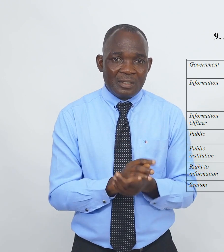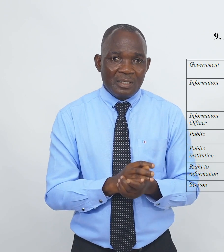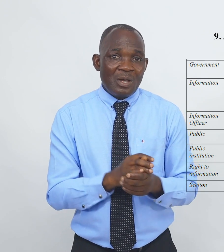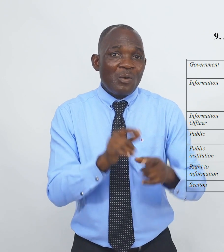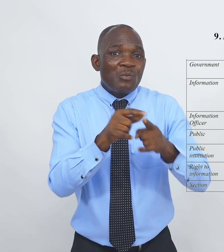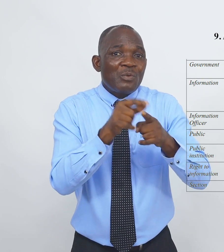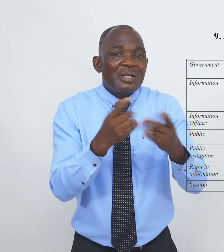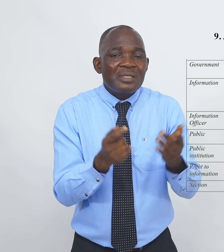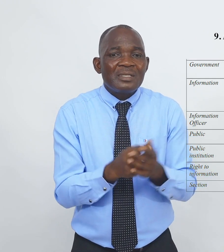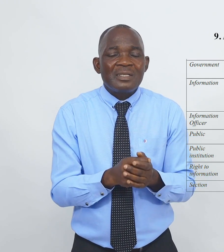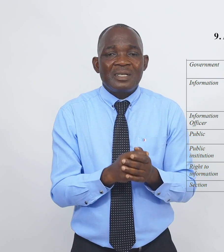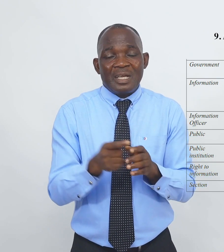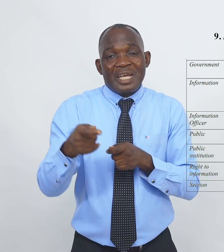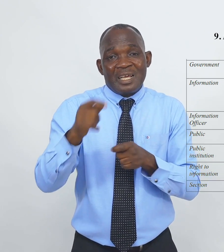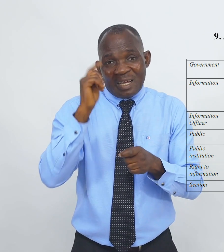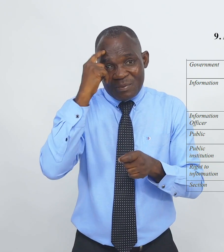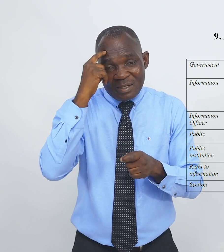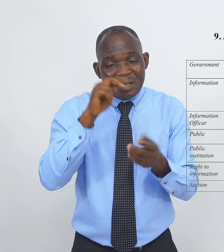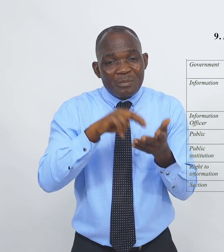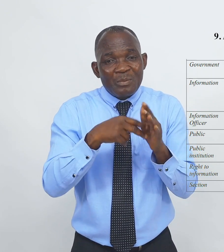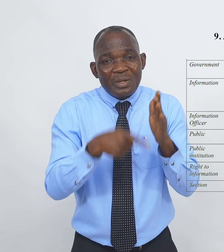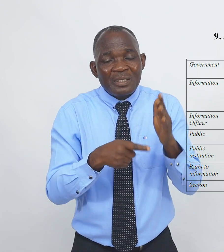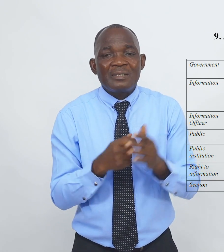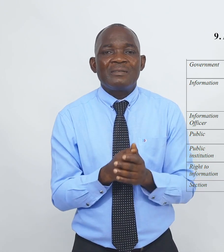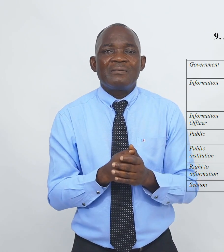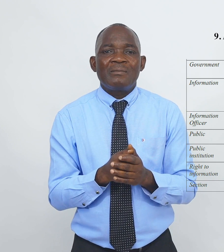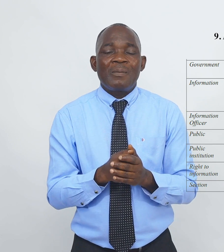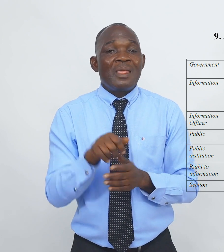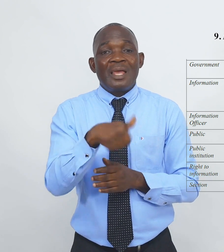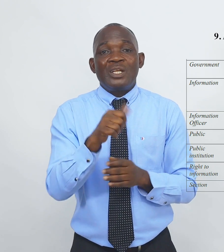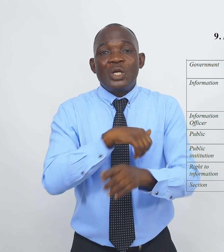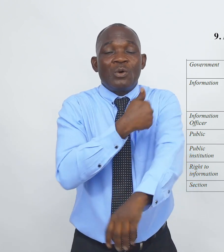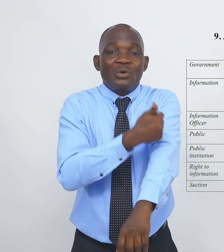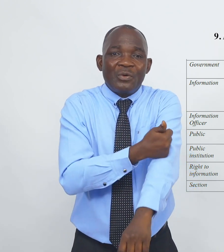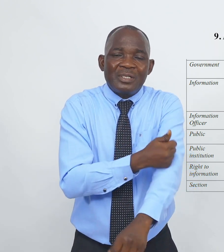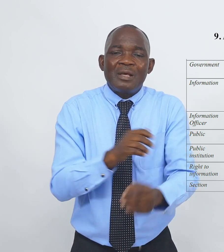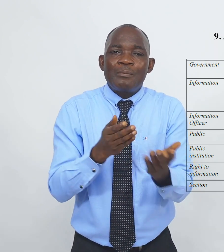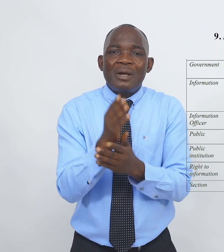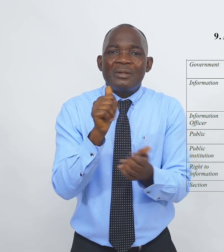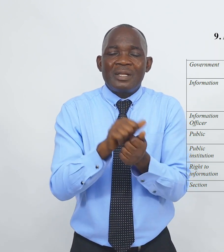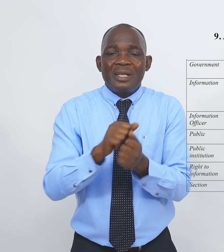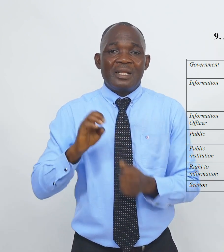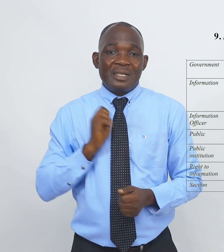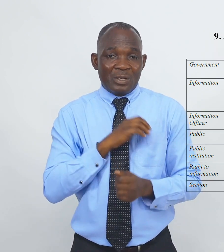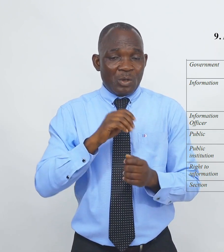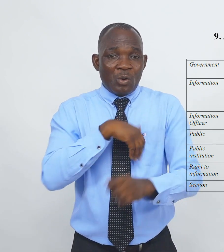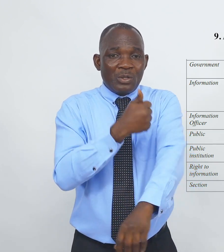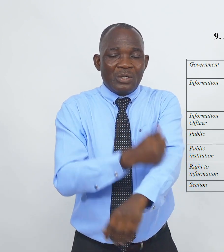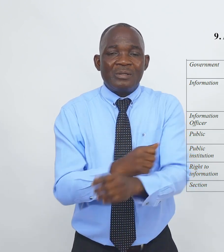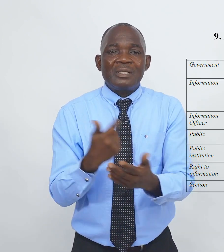Term. Government. Definition. Any authority by which the executive authority of the Republic of Ghana